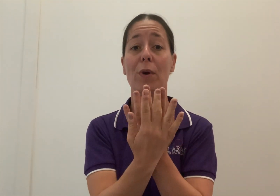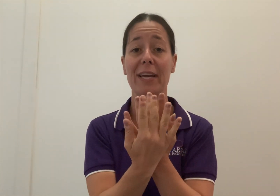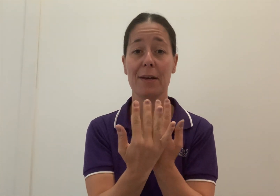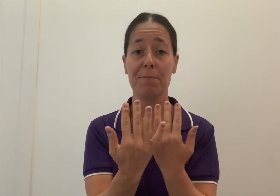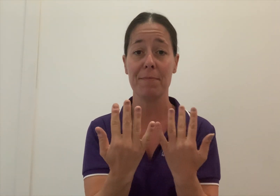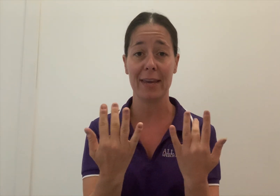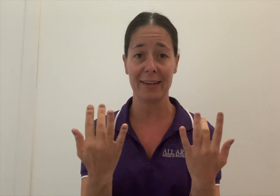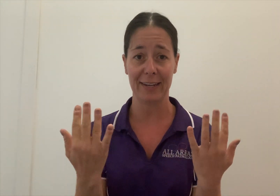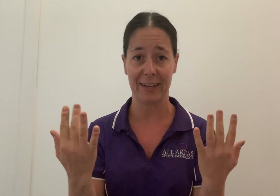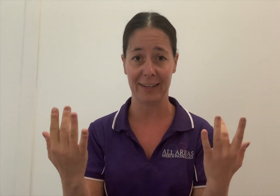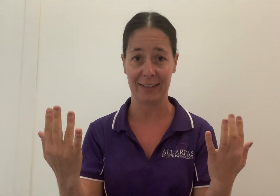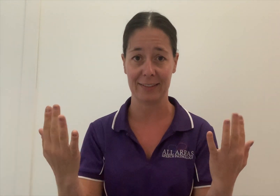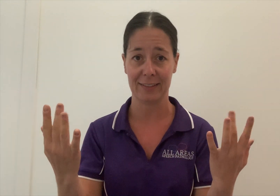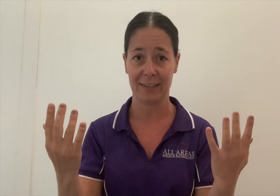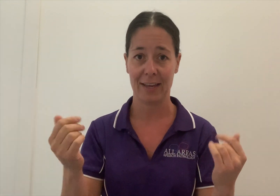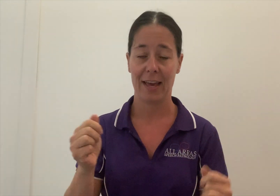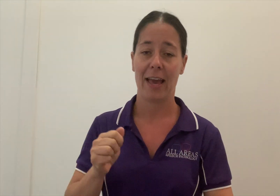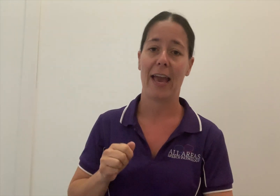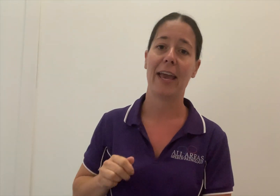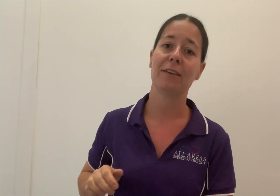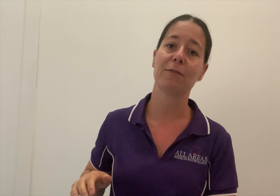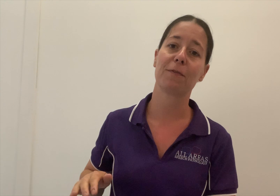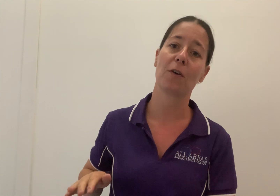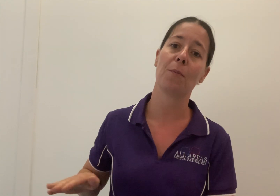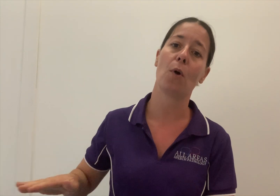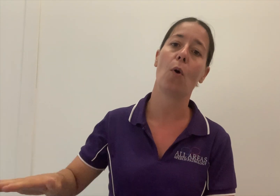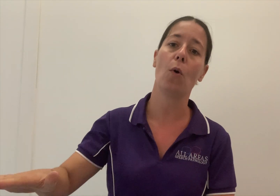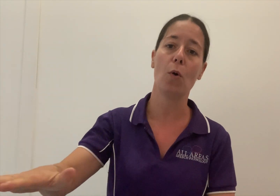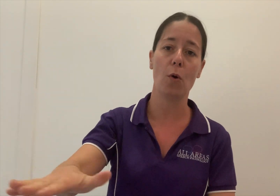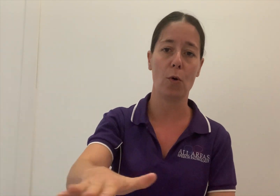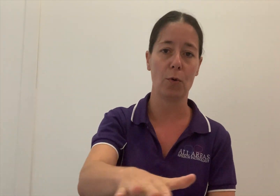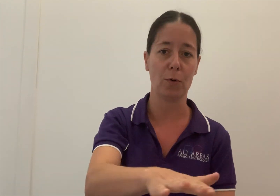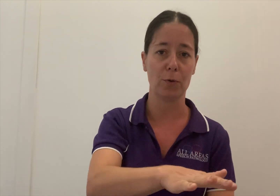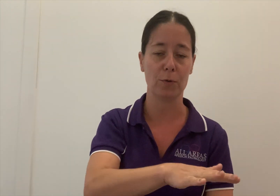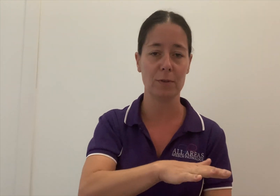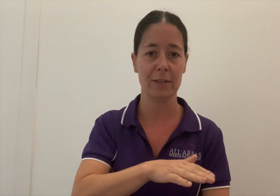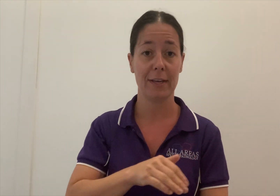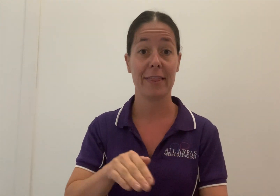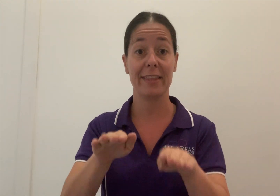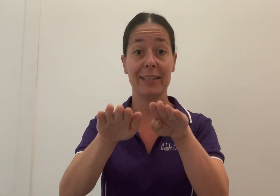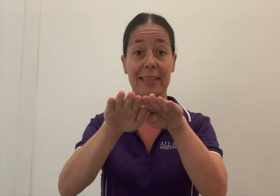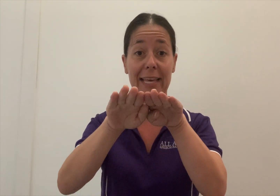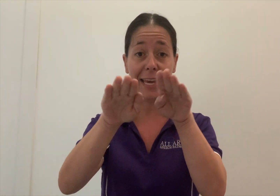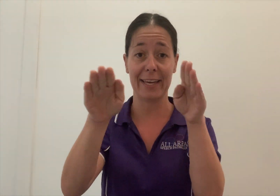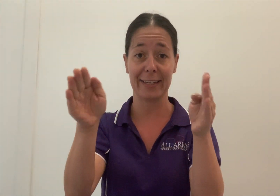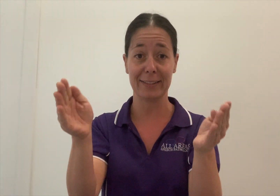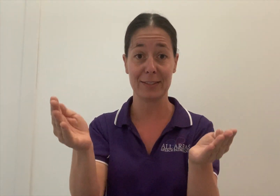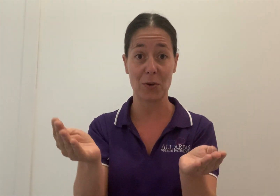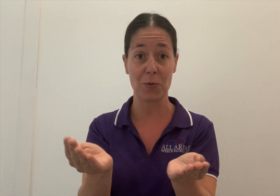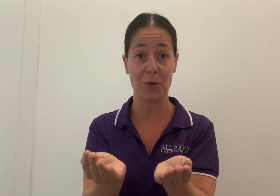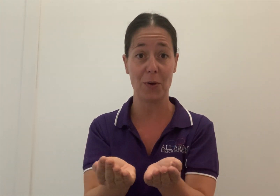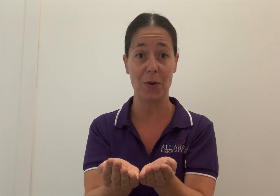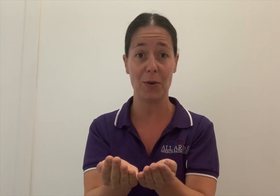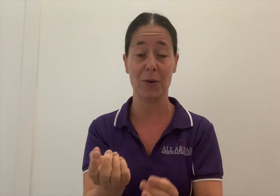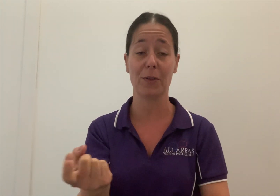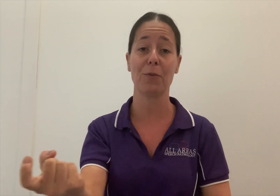are many, and from all the lands on earth